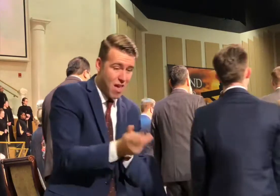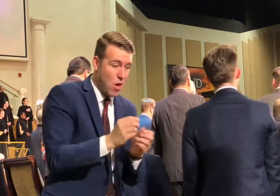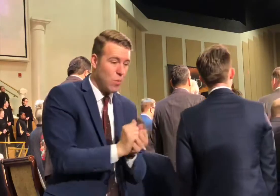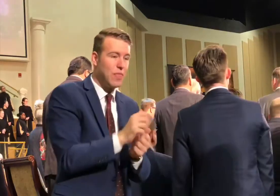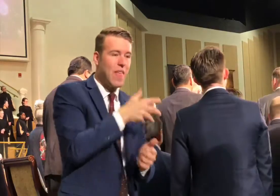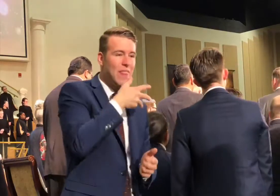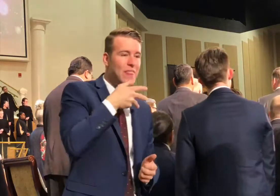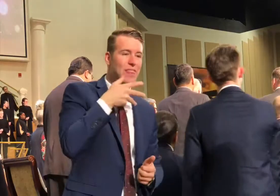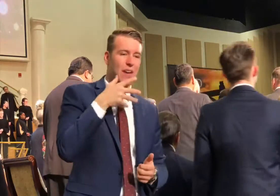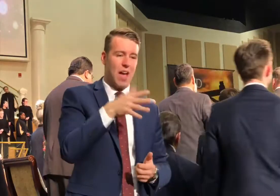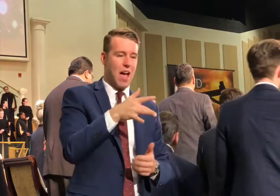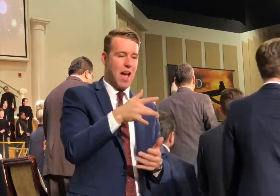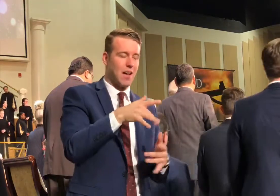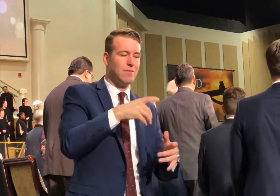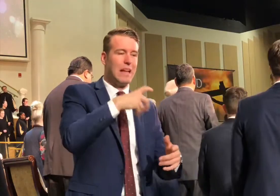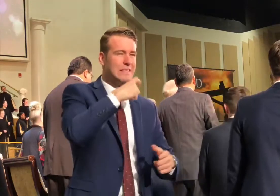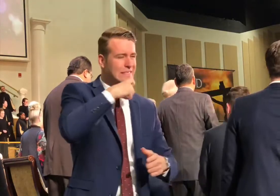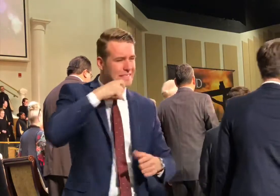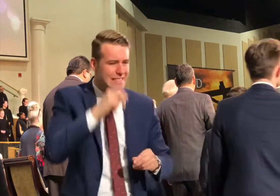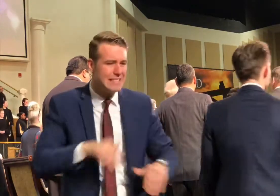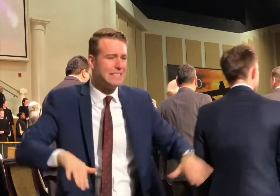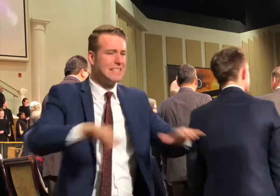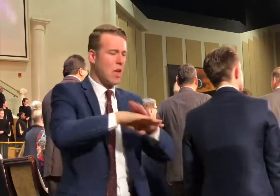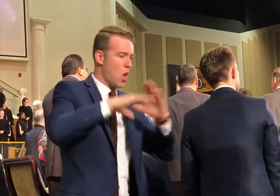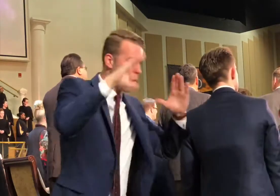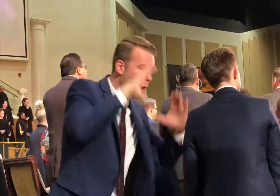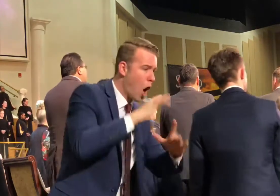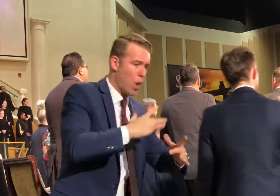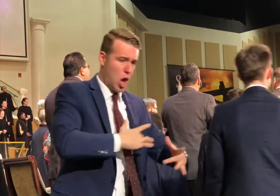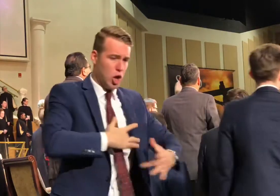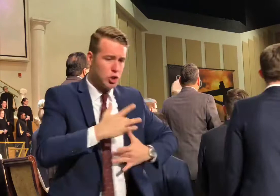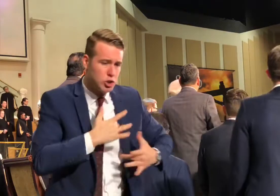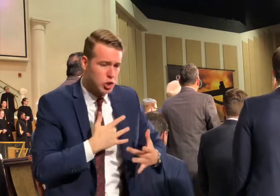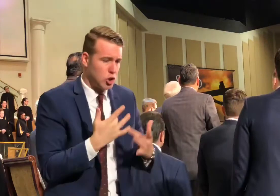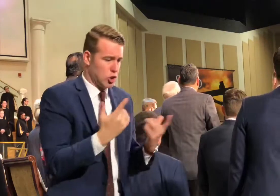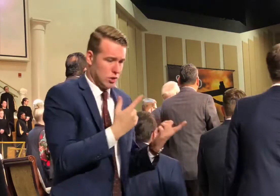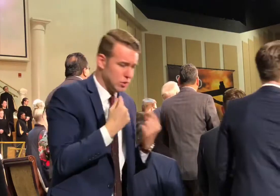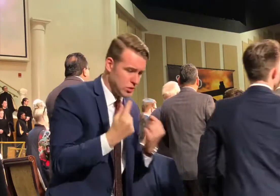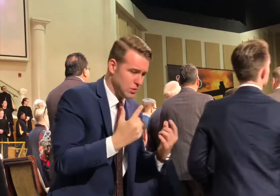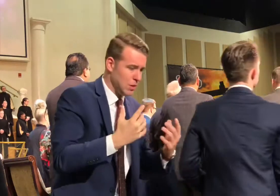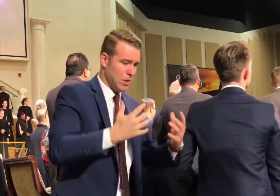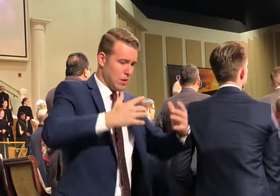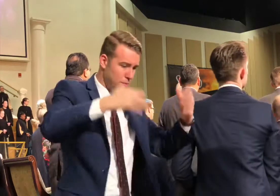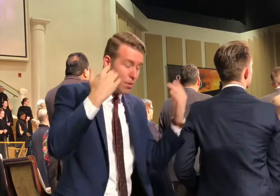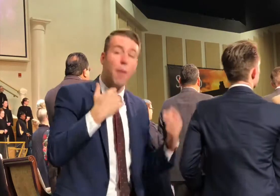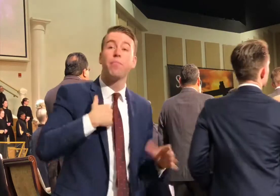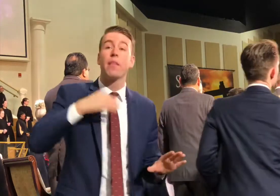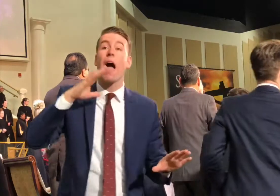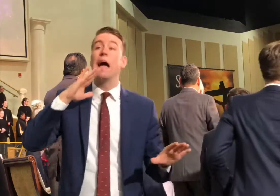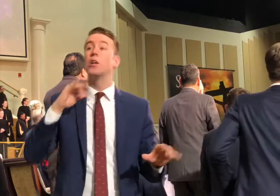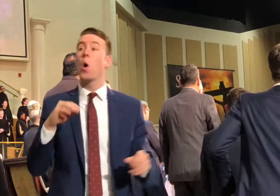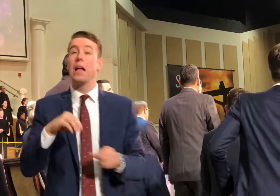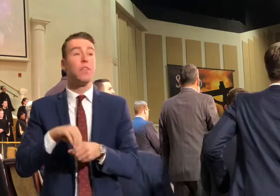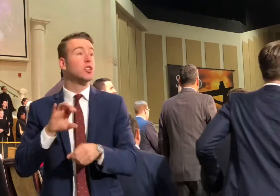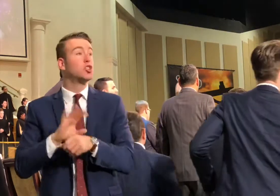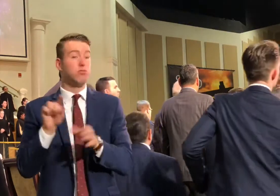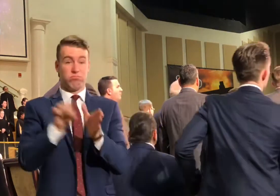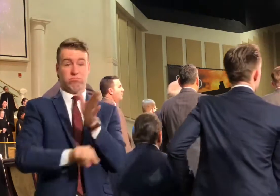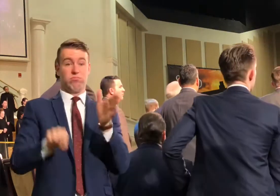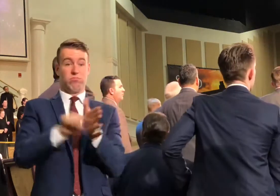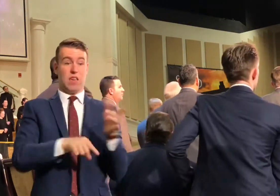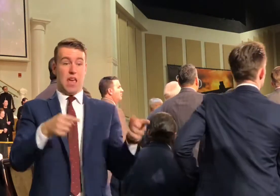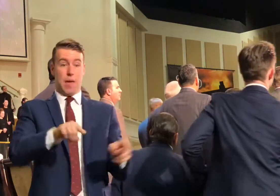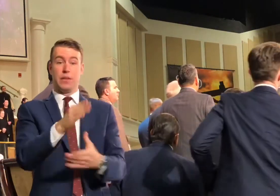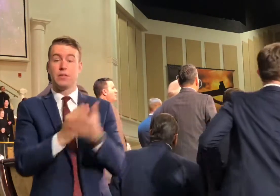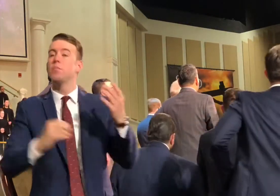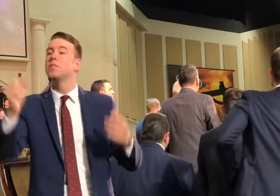famine and the worry and the concern. I know that there's bad things that happen in the church, and I know that the